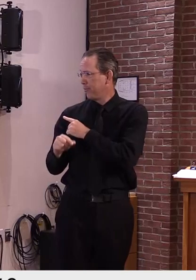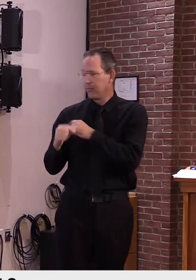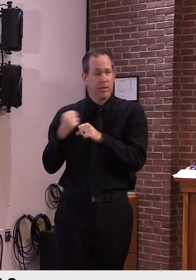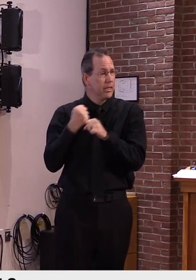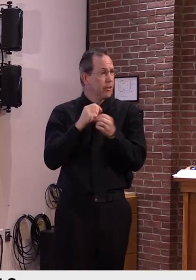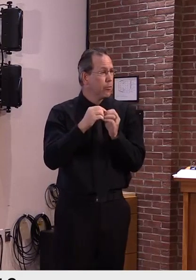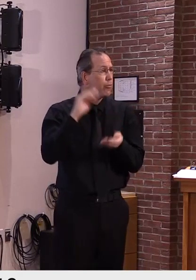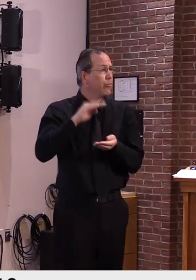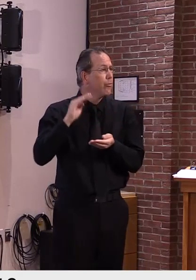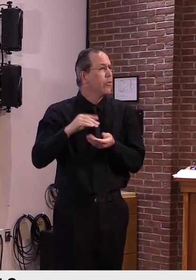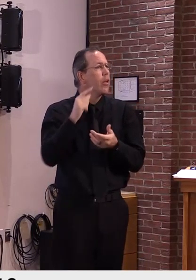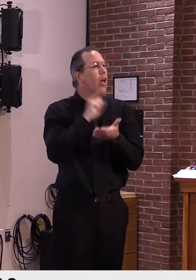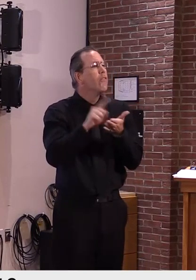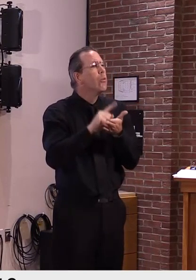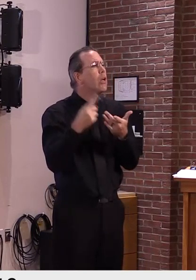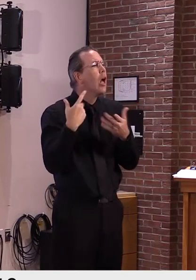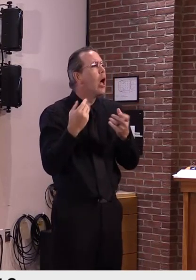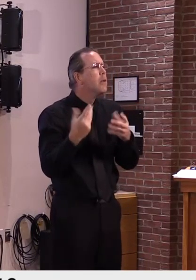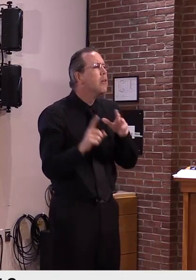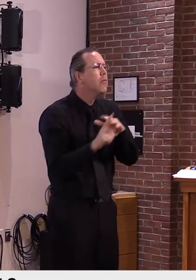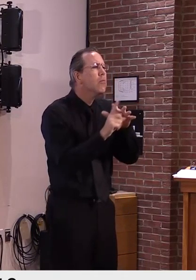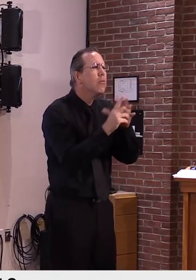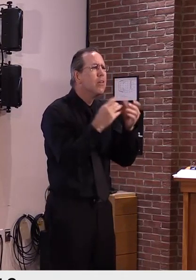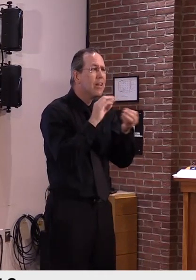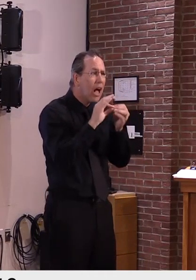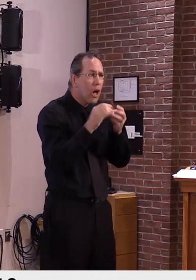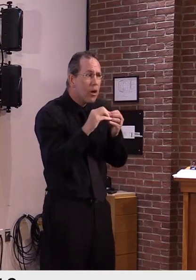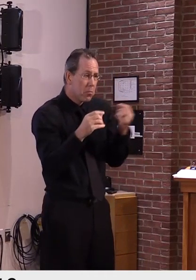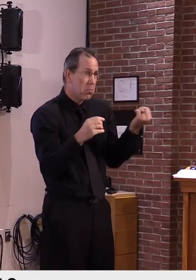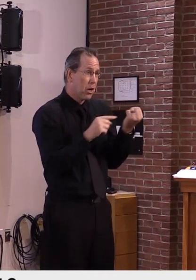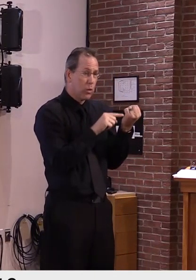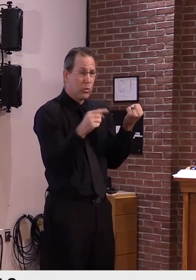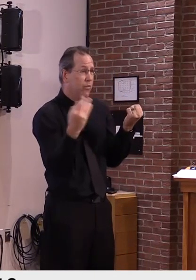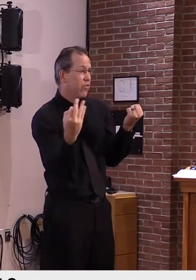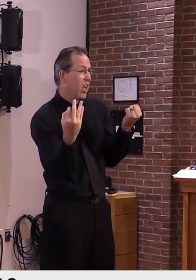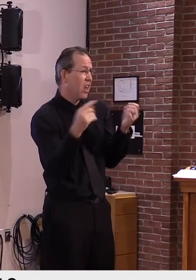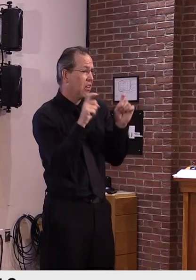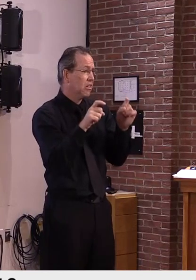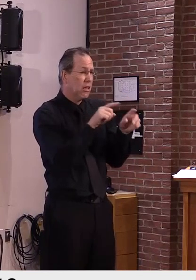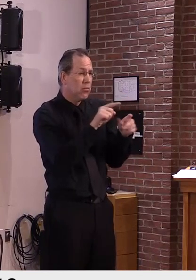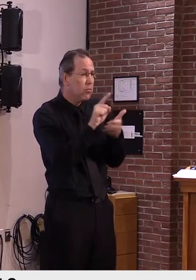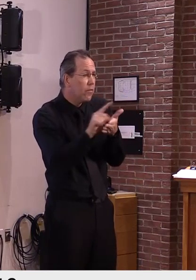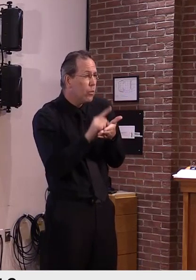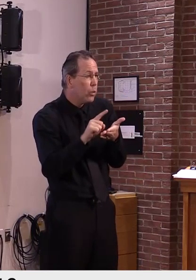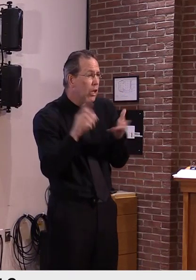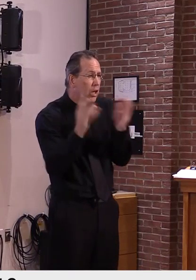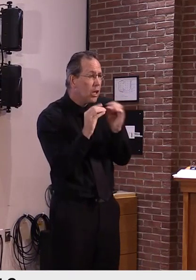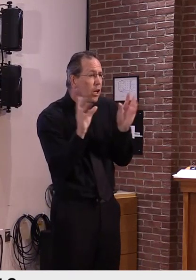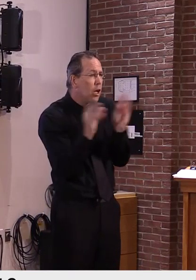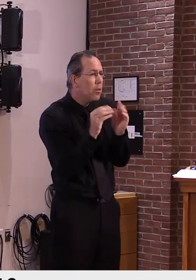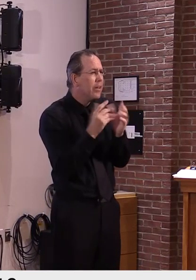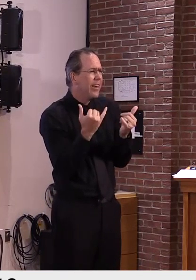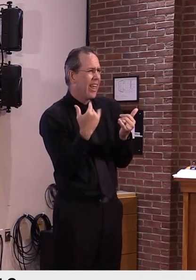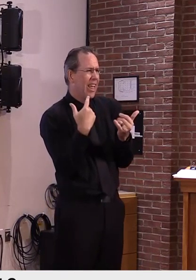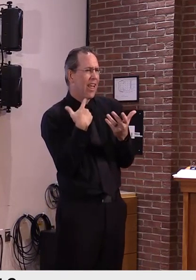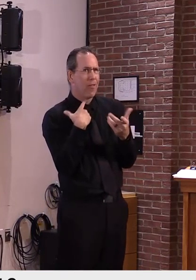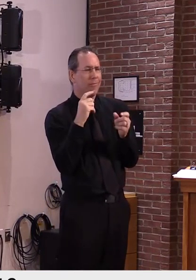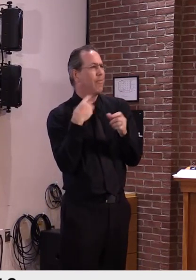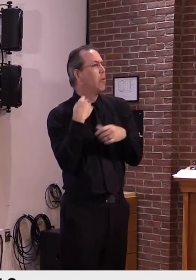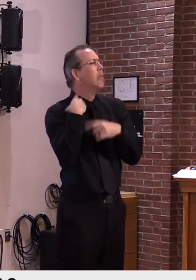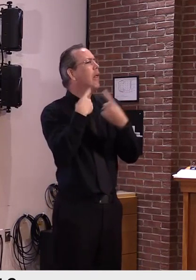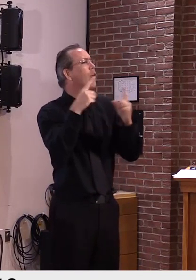from Tuesday to Monday rather than Friday to Thursday. So we went back and changed all the data for previous weeks. You'll see